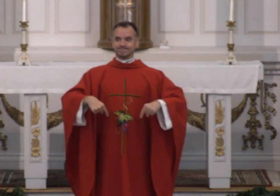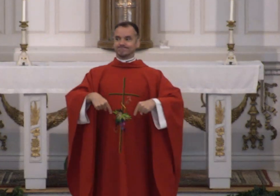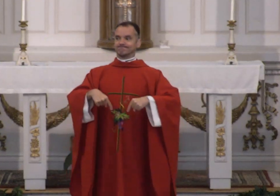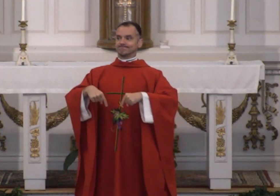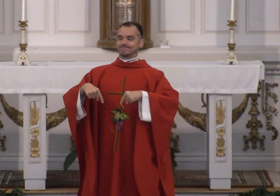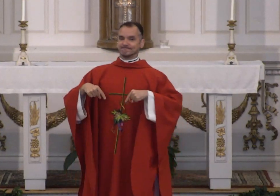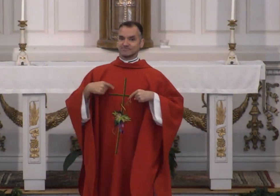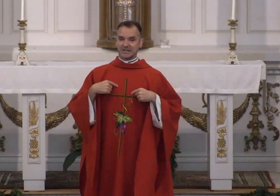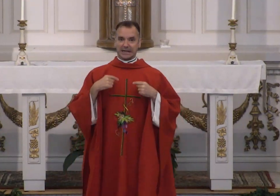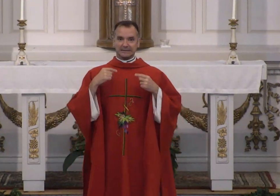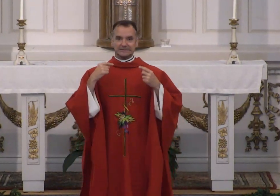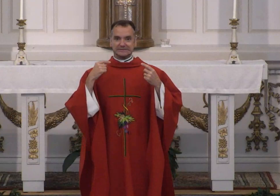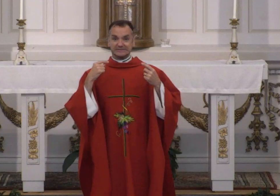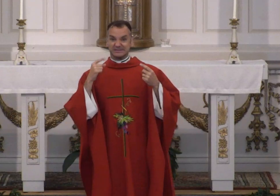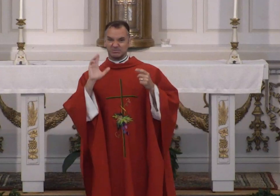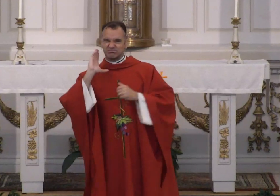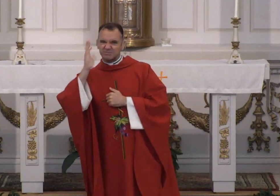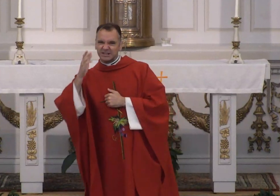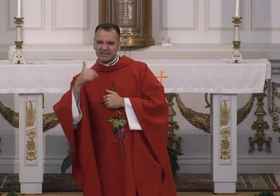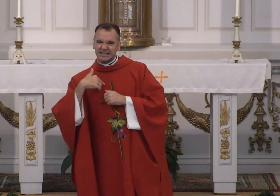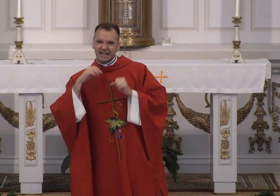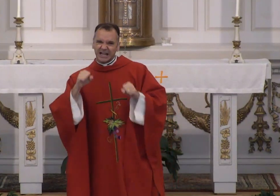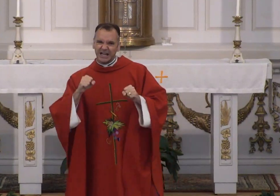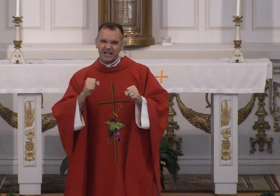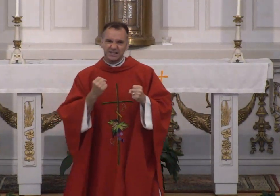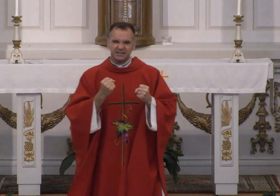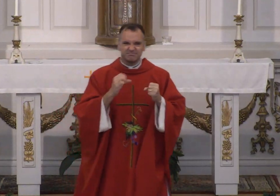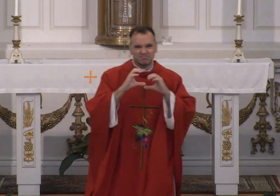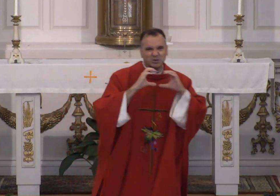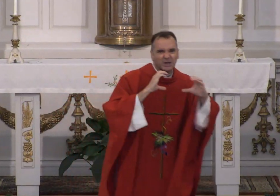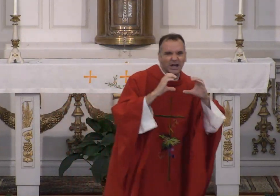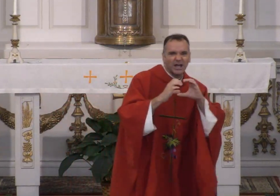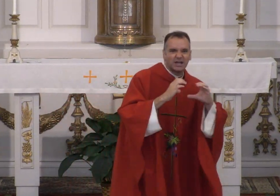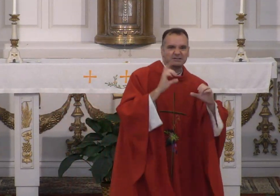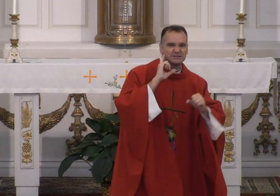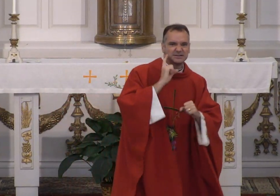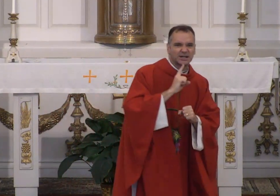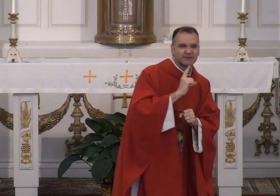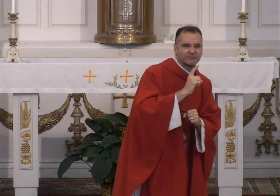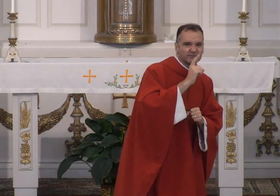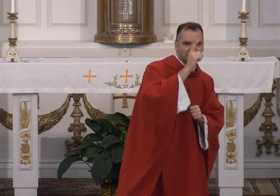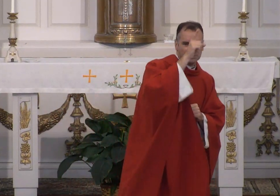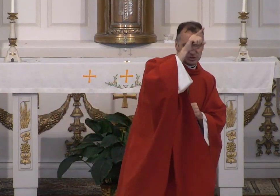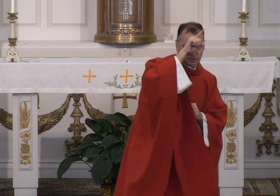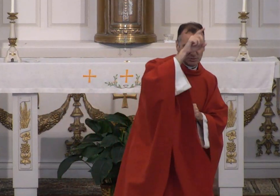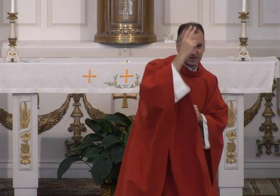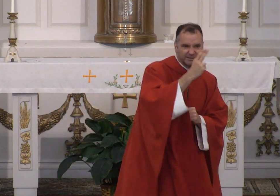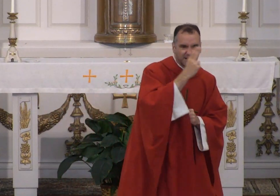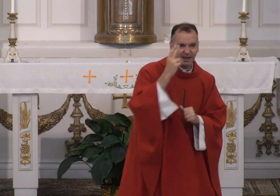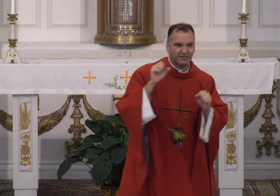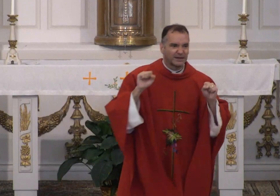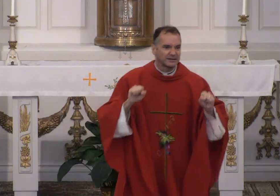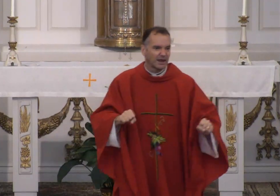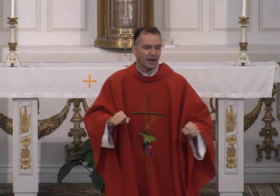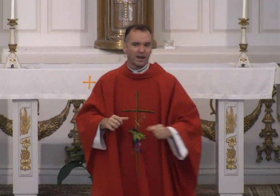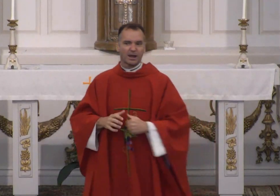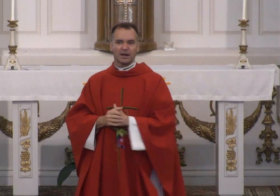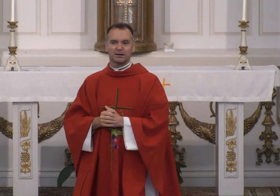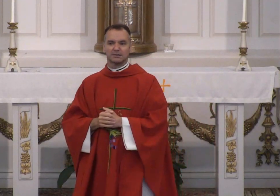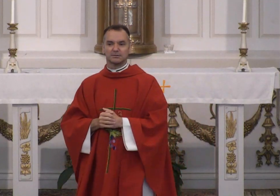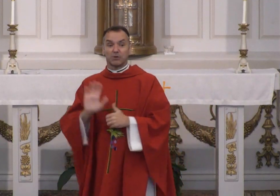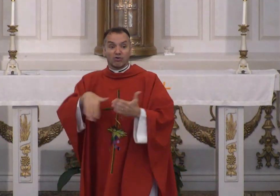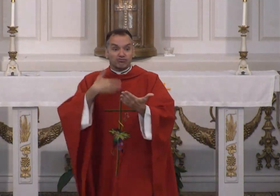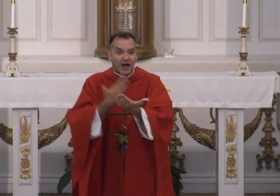I got on the plane and I was definitely nervous because I wasn't sure if I would be able to communicate with